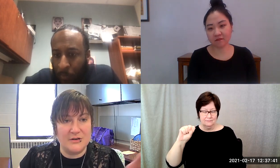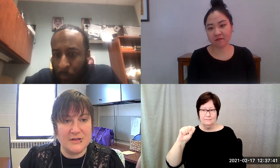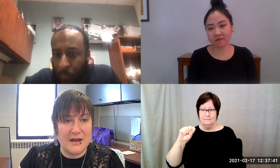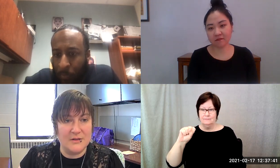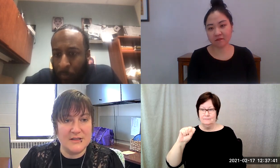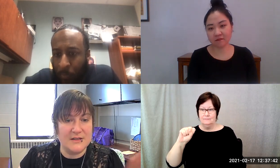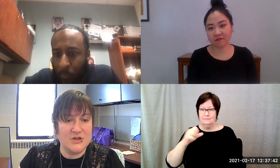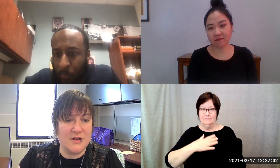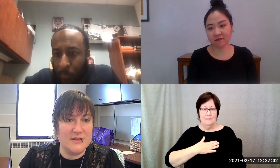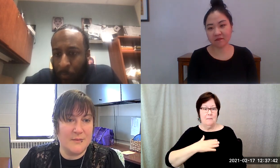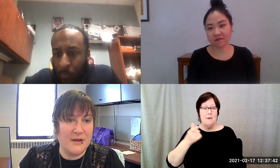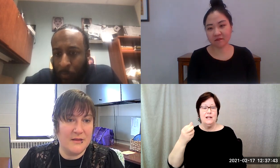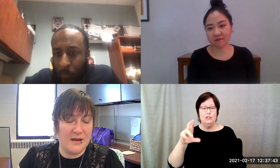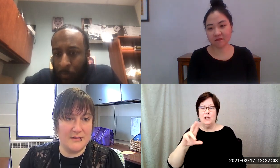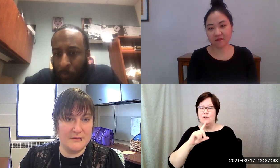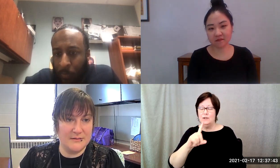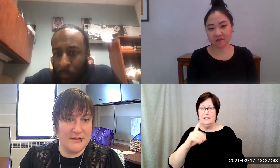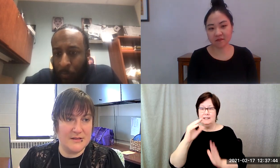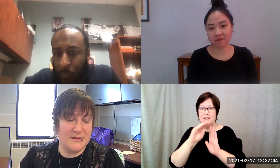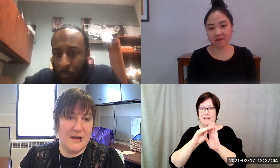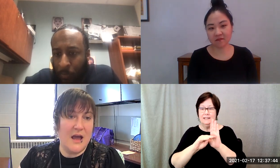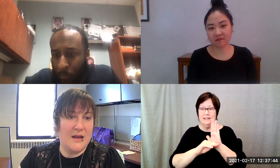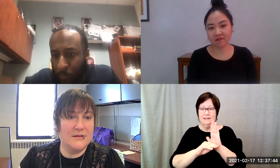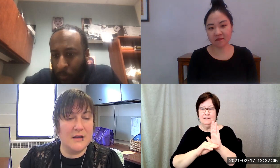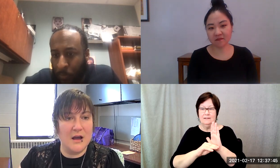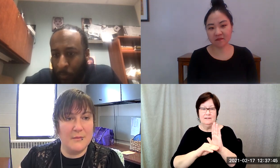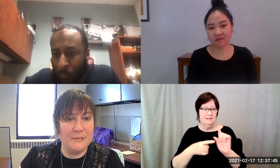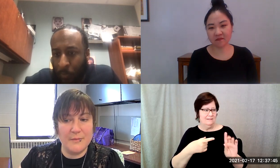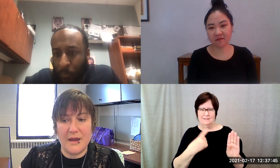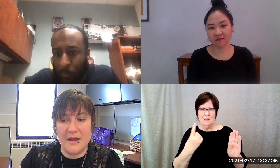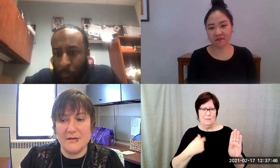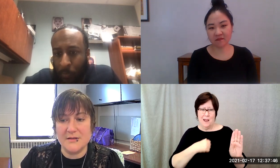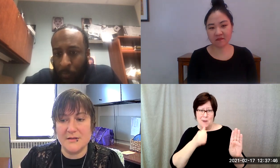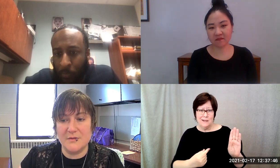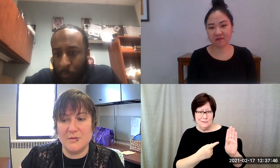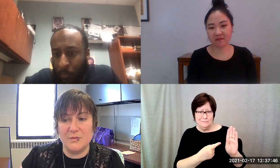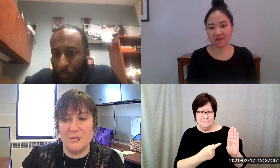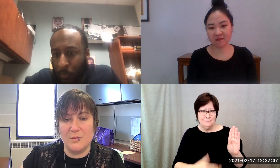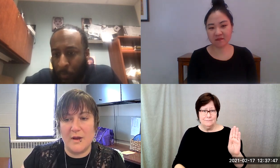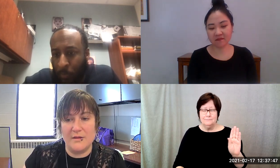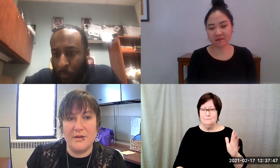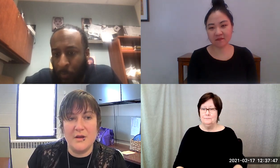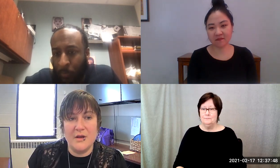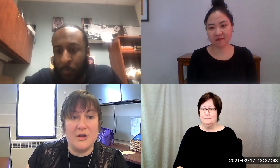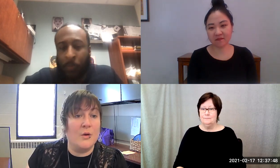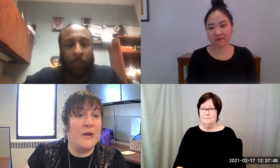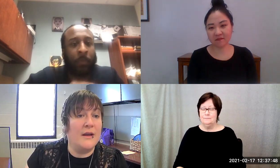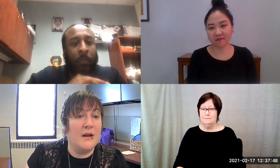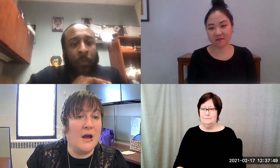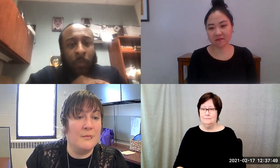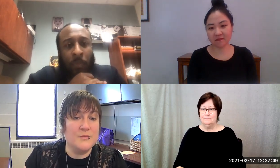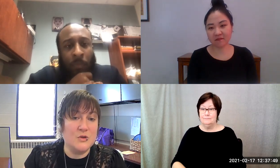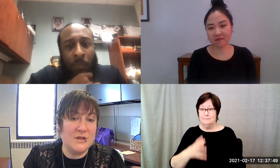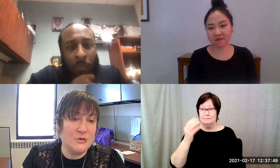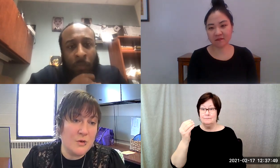my gender is now listed as strictly something that is not. And with,